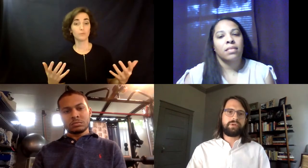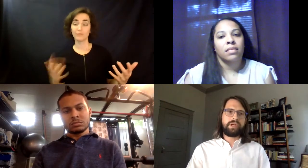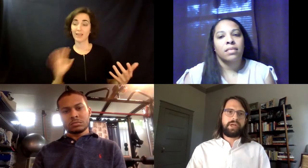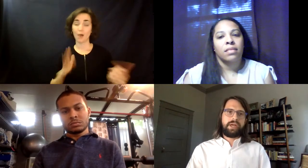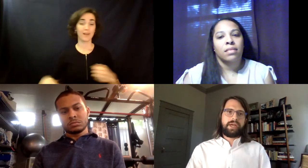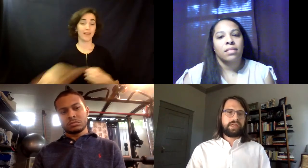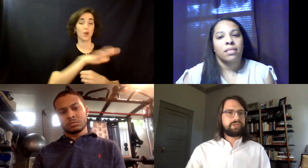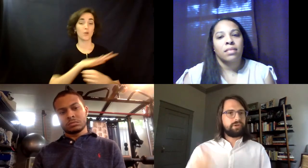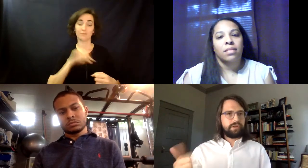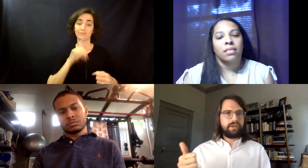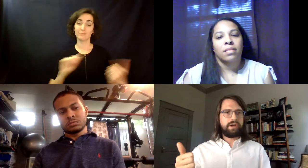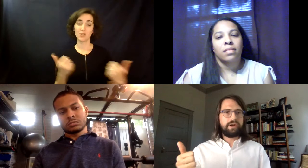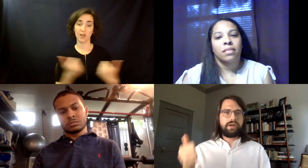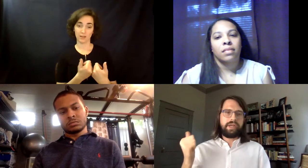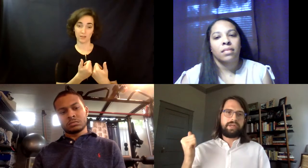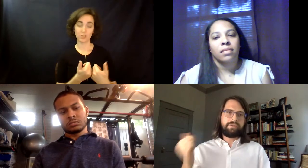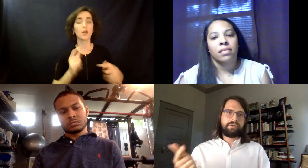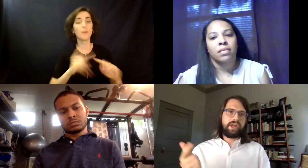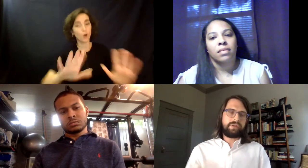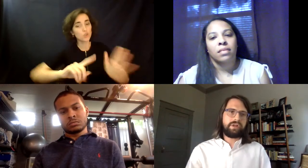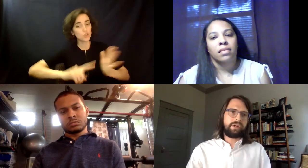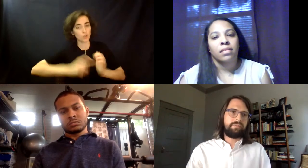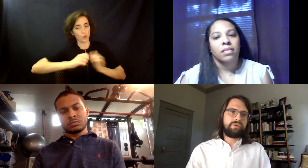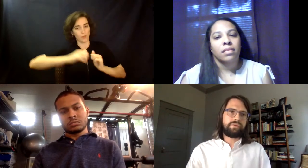but again, start there. And if you don't have